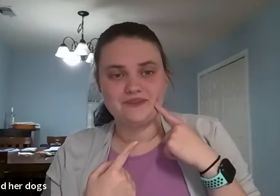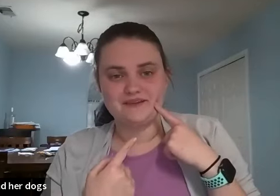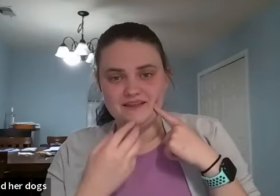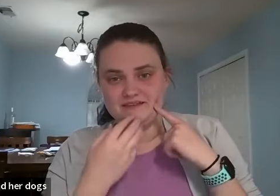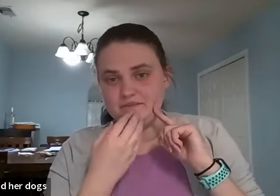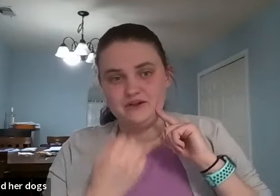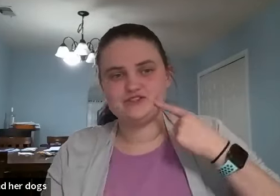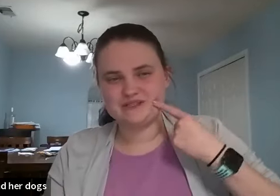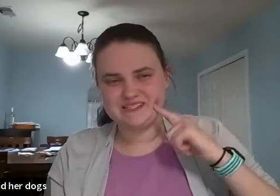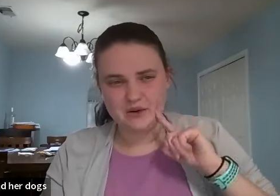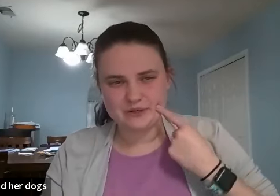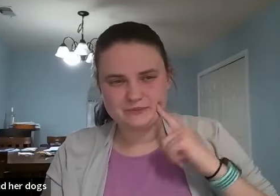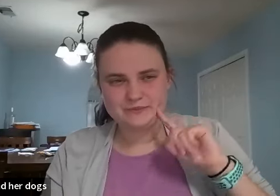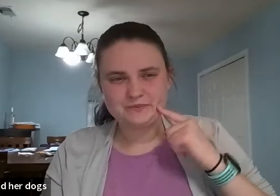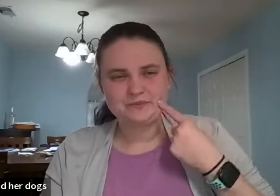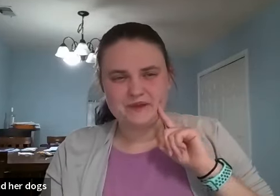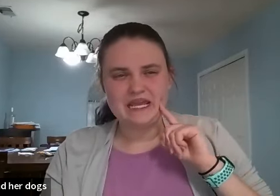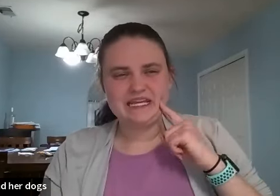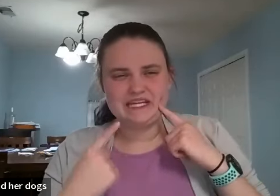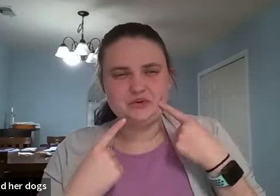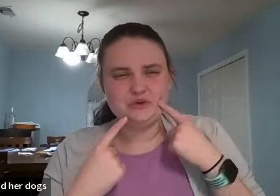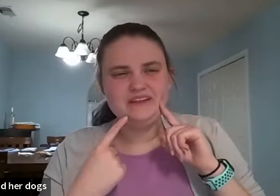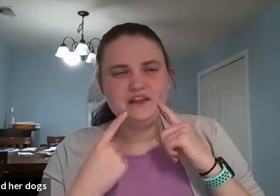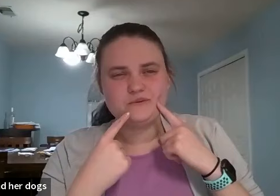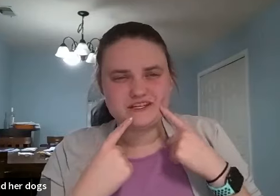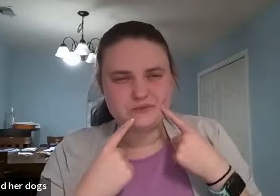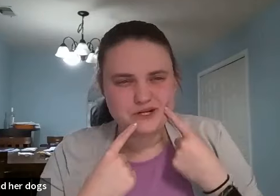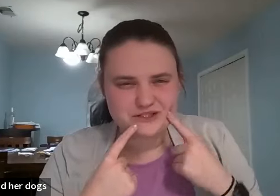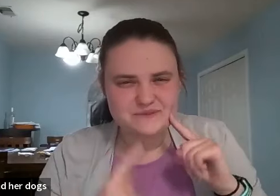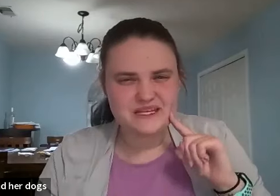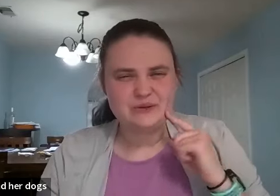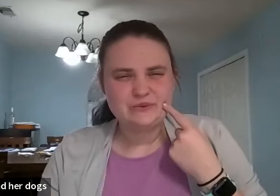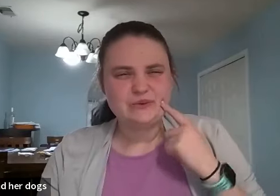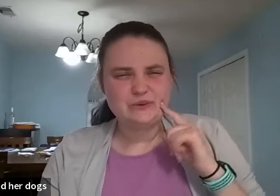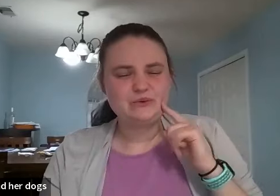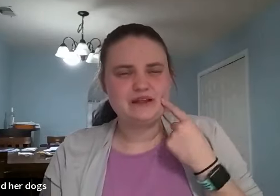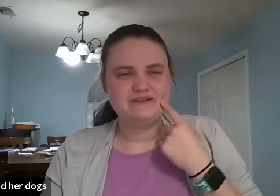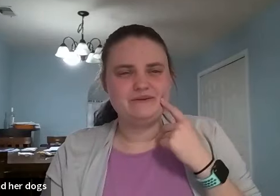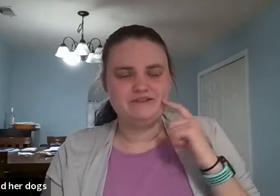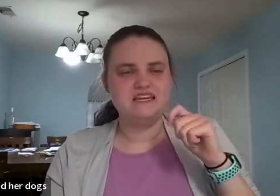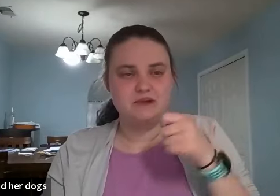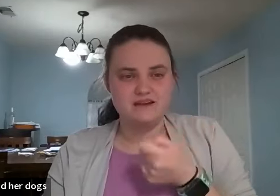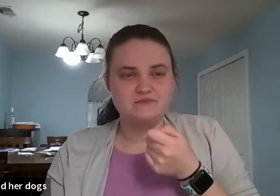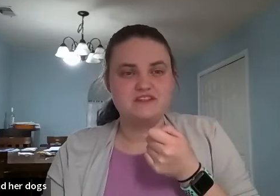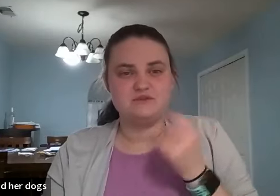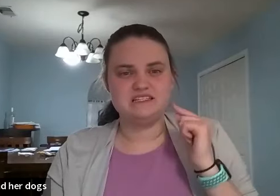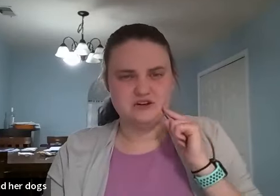like the pickle, so sour. And again, you really like almost like you purse your lips like, ooh, like if you take a bite of something that's really sour, and you're